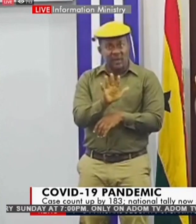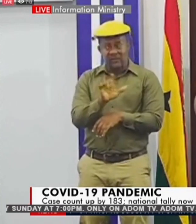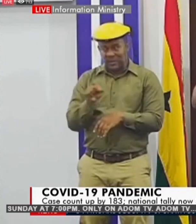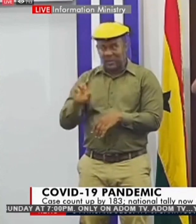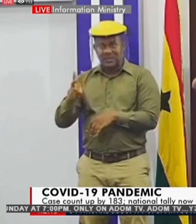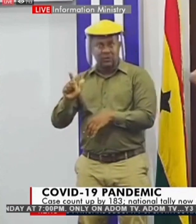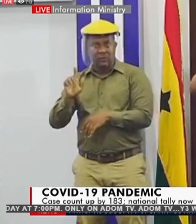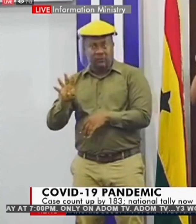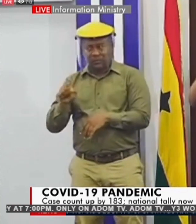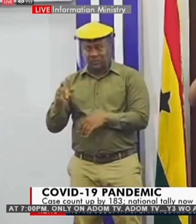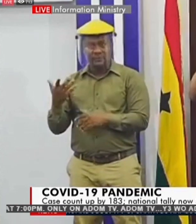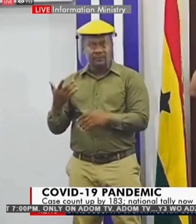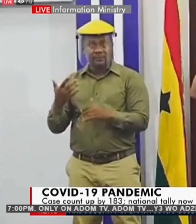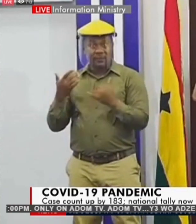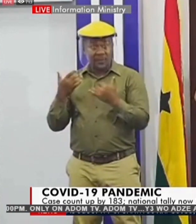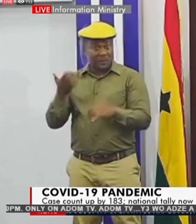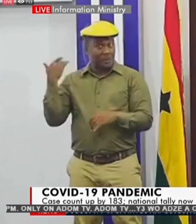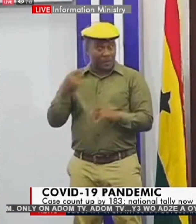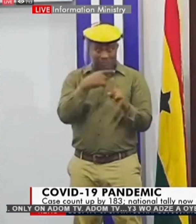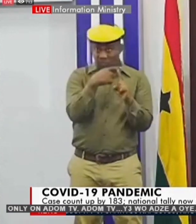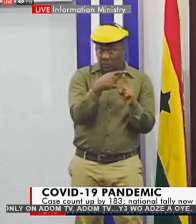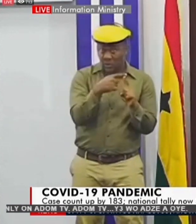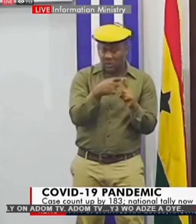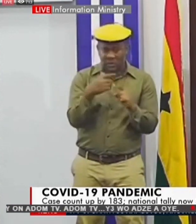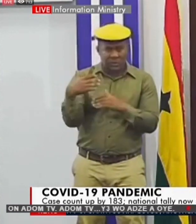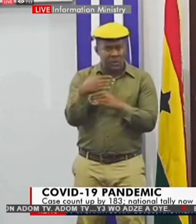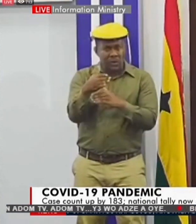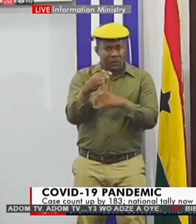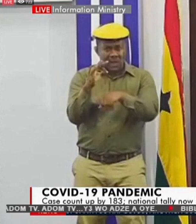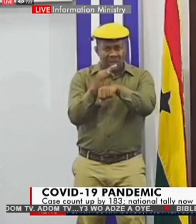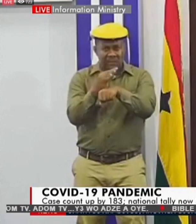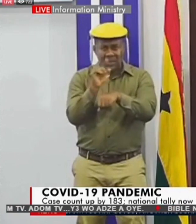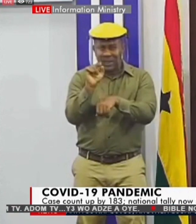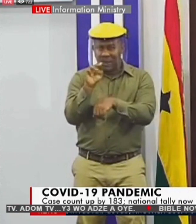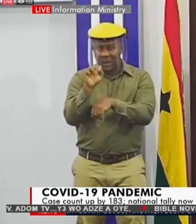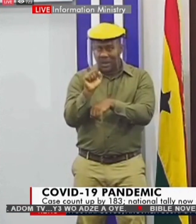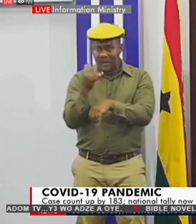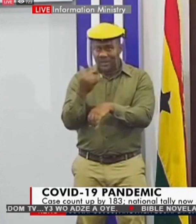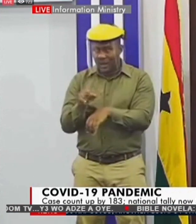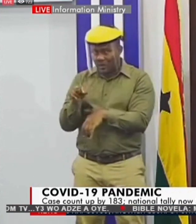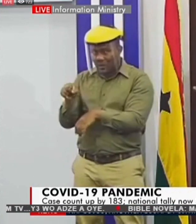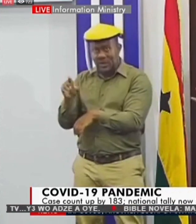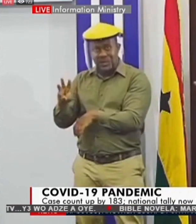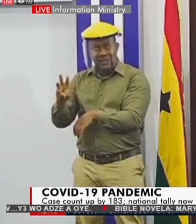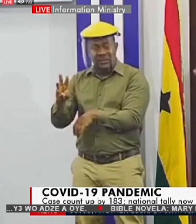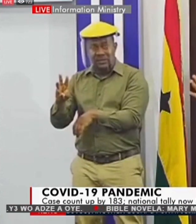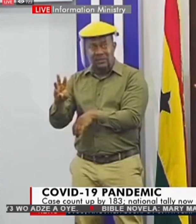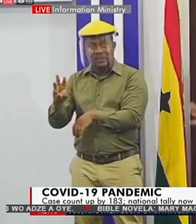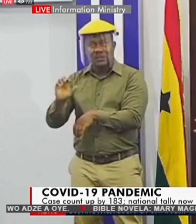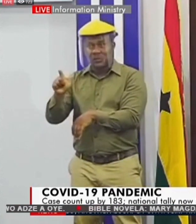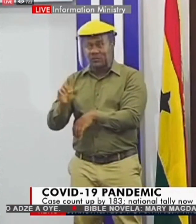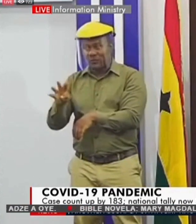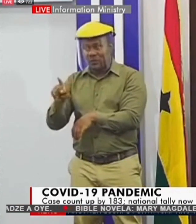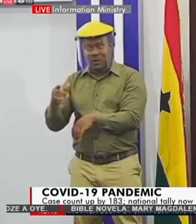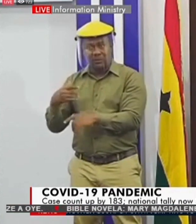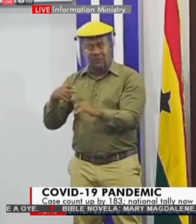695 that tested positive in the fish factory in Tema have now tested the first